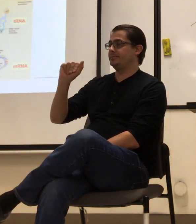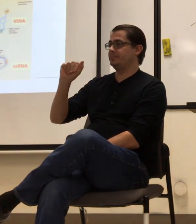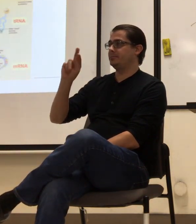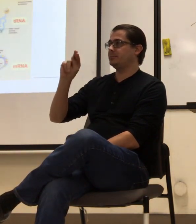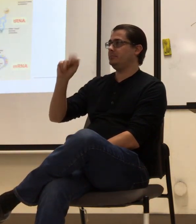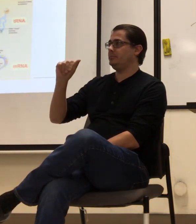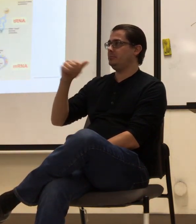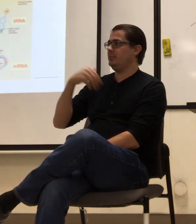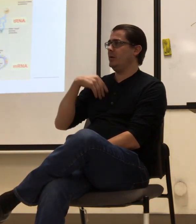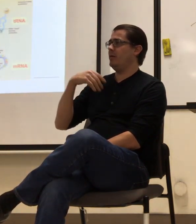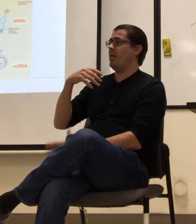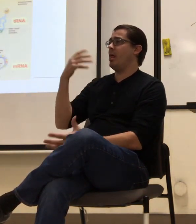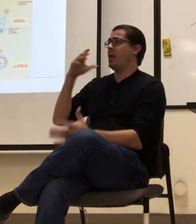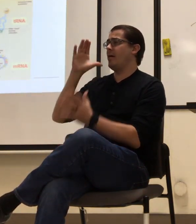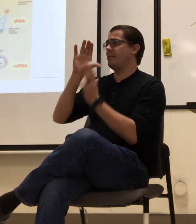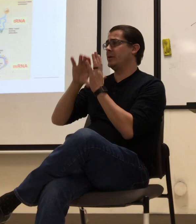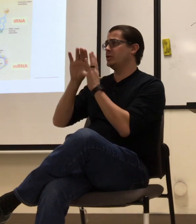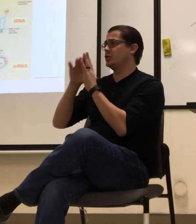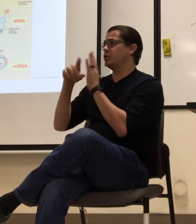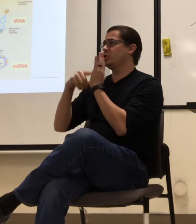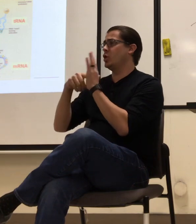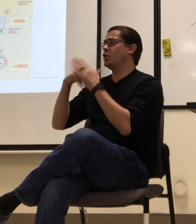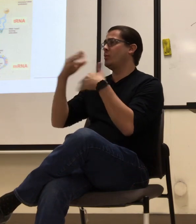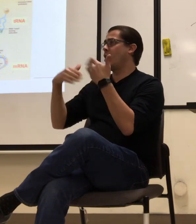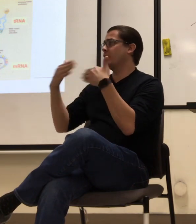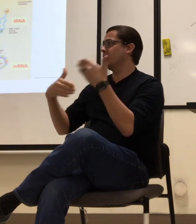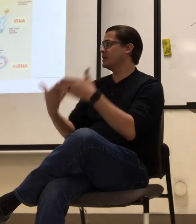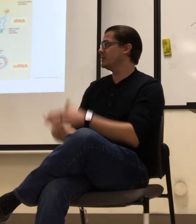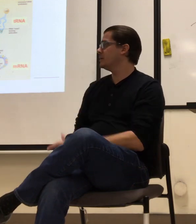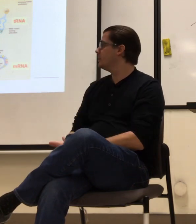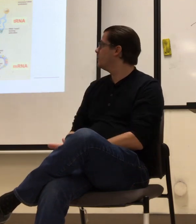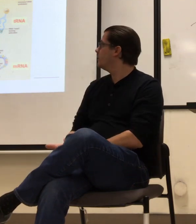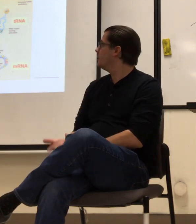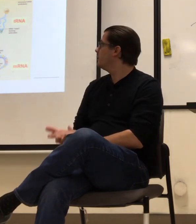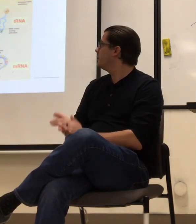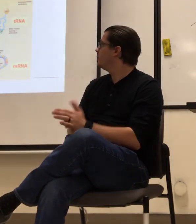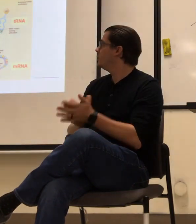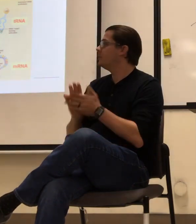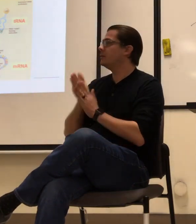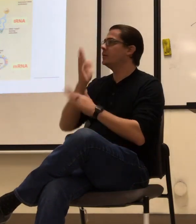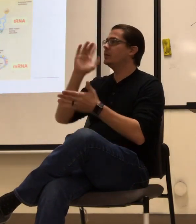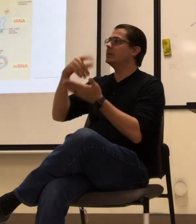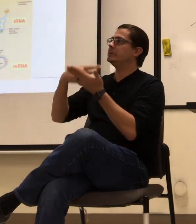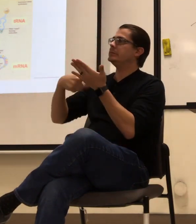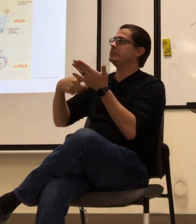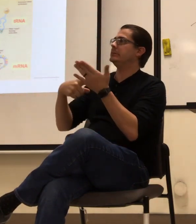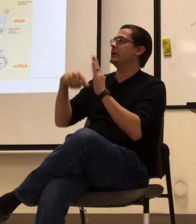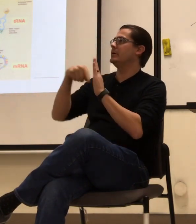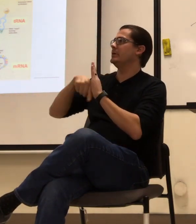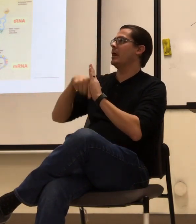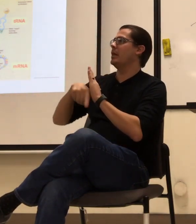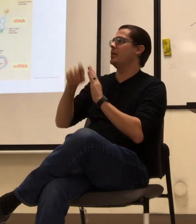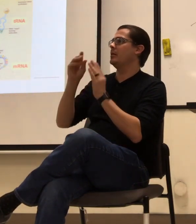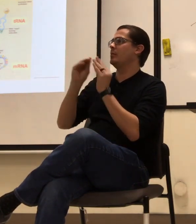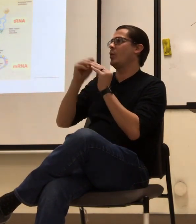you have a lot of pictures that kind of show you the process. Here's one of them in the book. We'll go through the details. But these are more for you to kind of like read